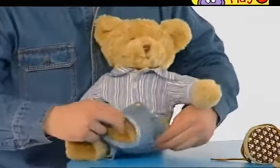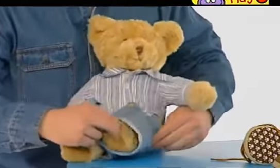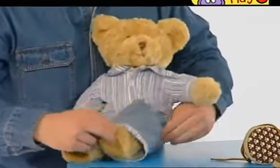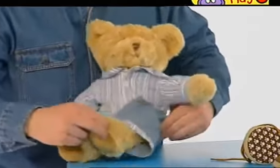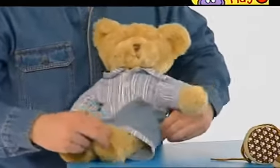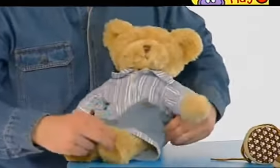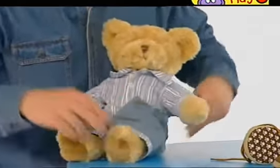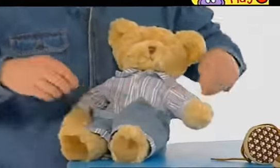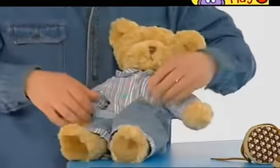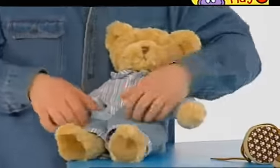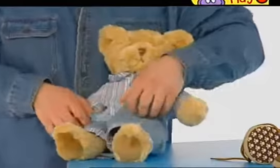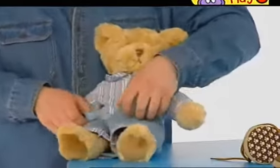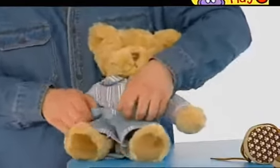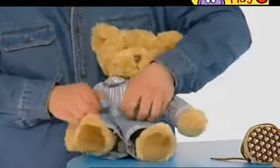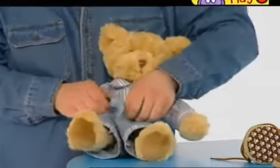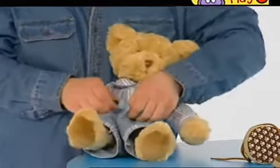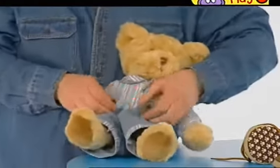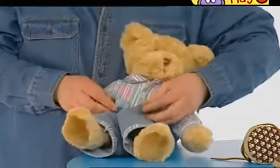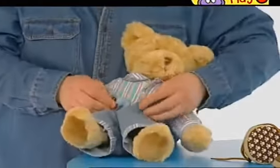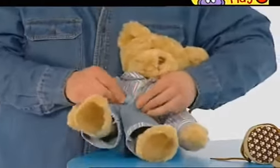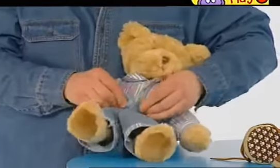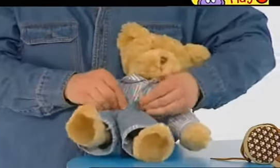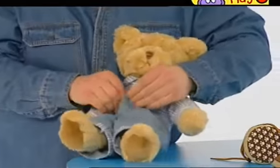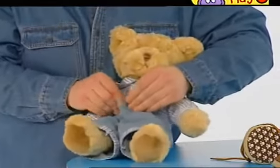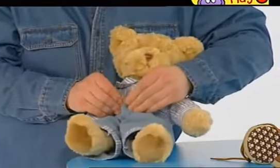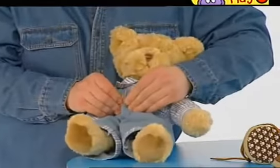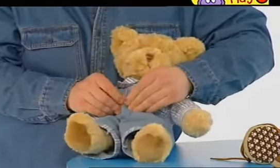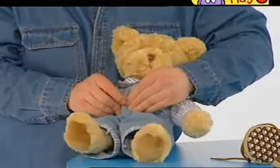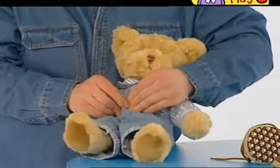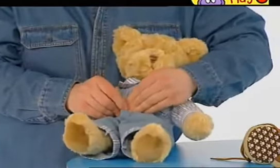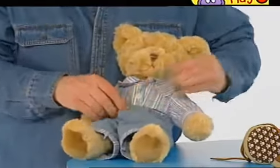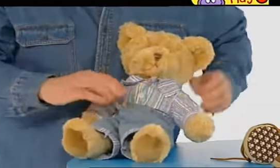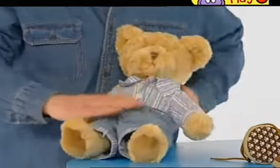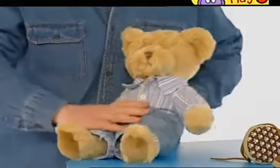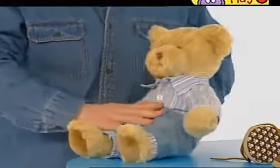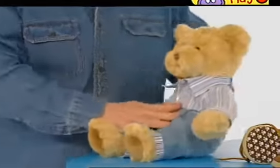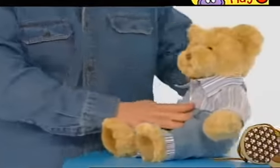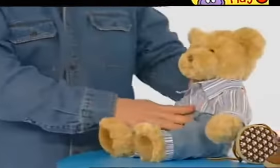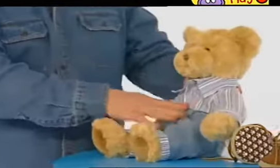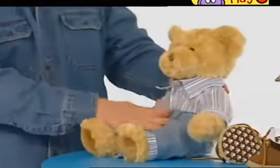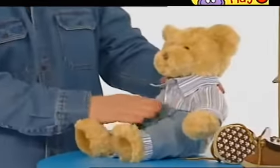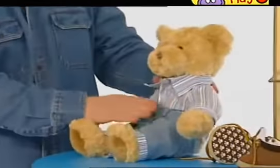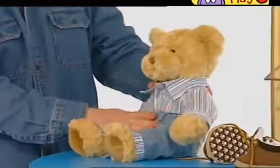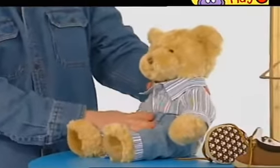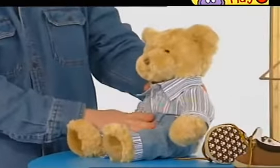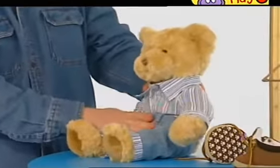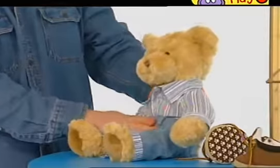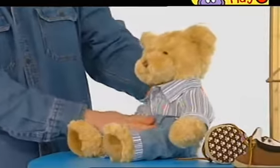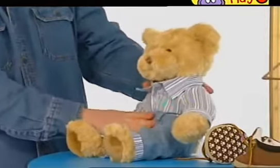Oh, there we go. And let's do them up at the front. Oh, yes, you're looking very